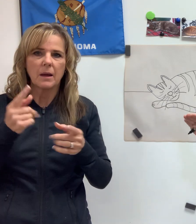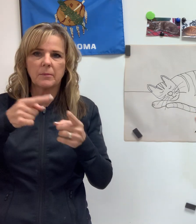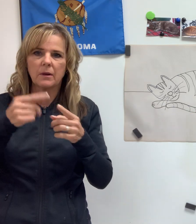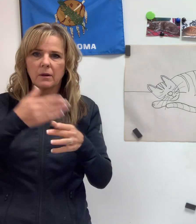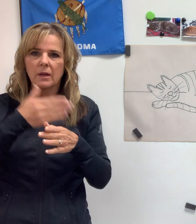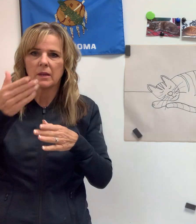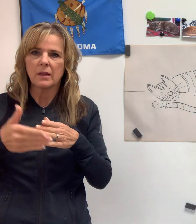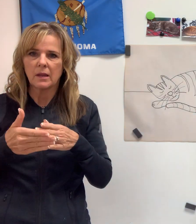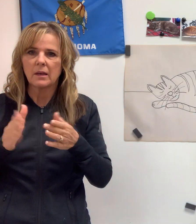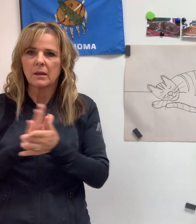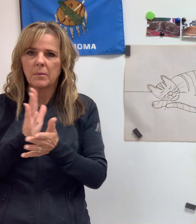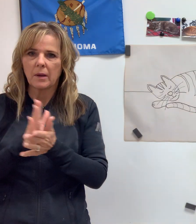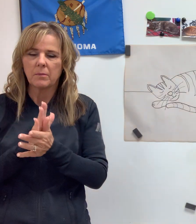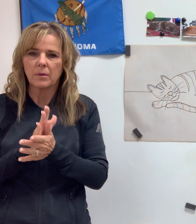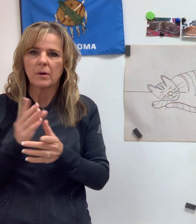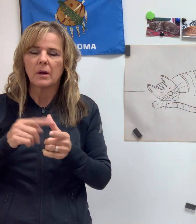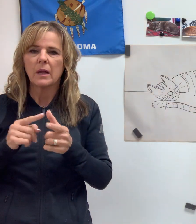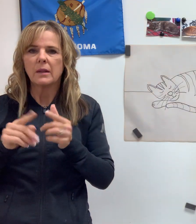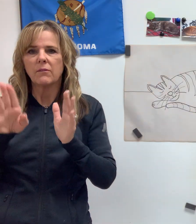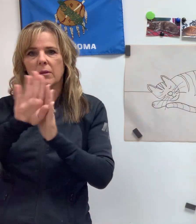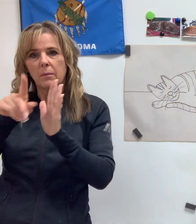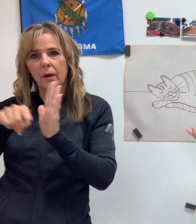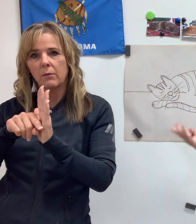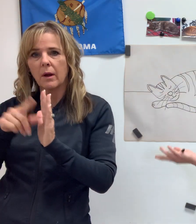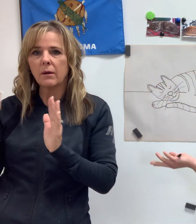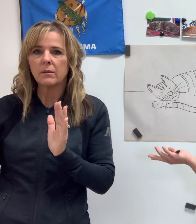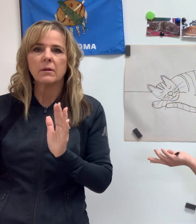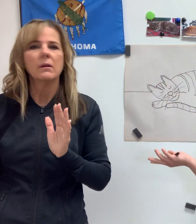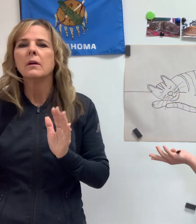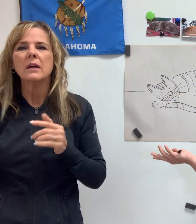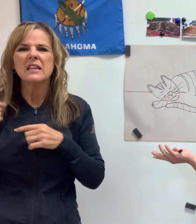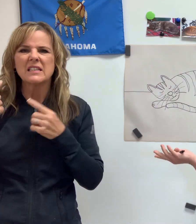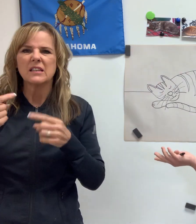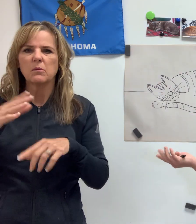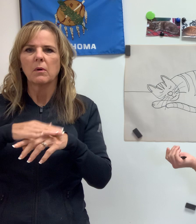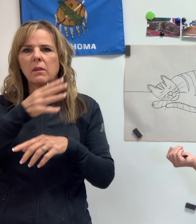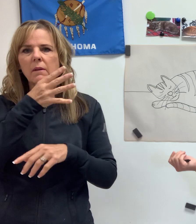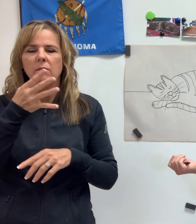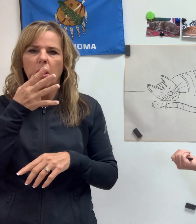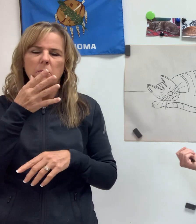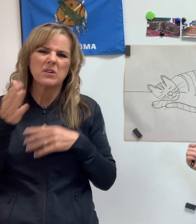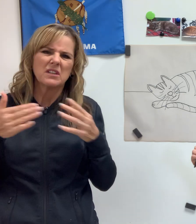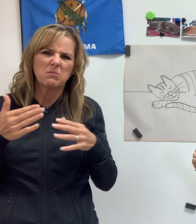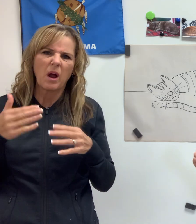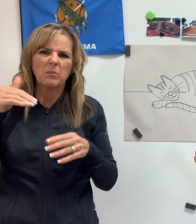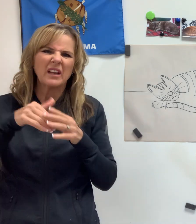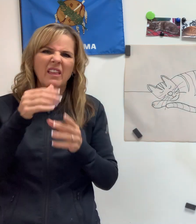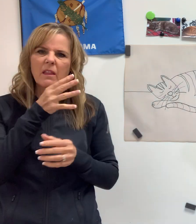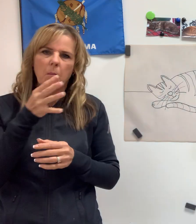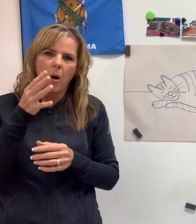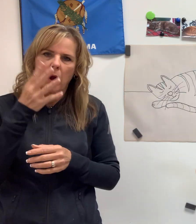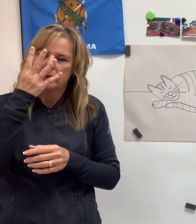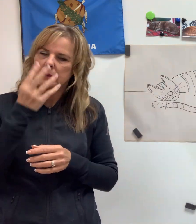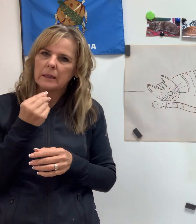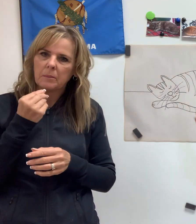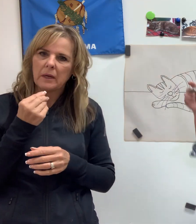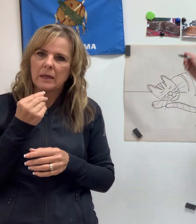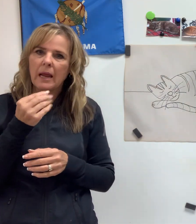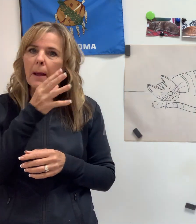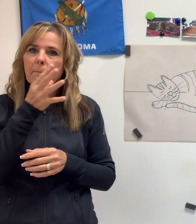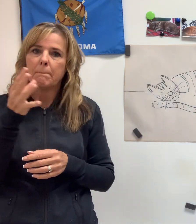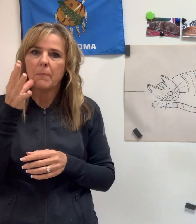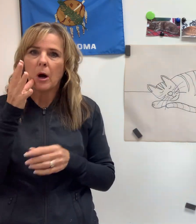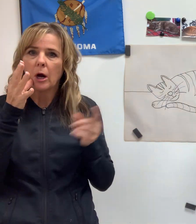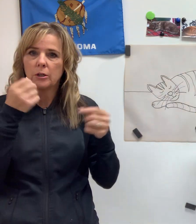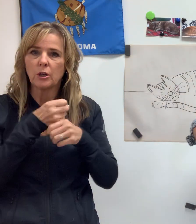the end. And then for the background, since we're on the farm, he's probably in the barn sleeping. And